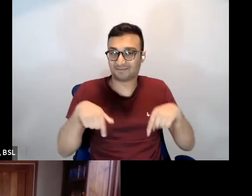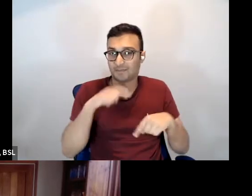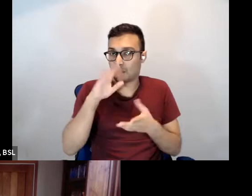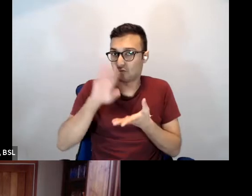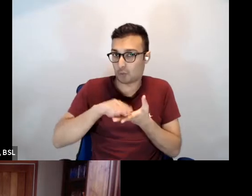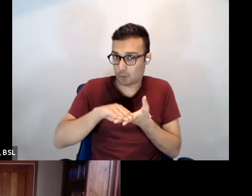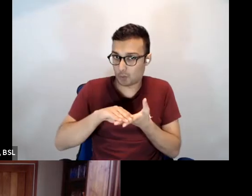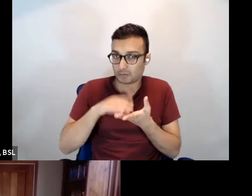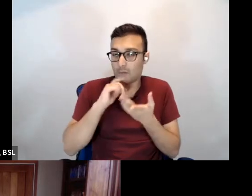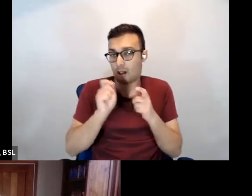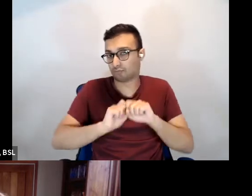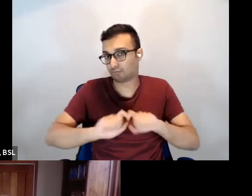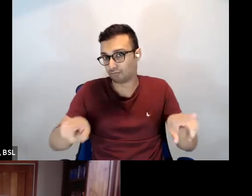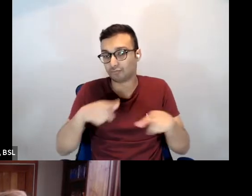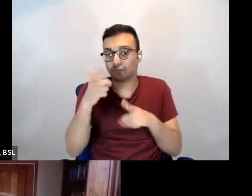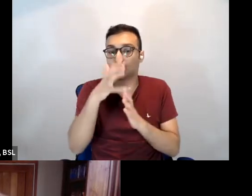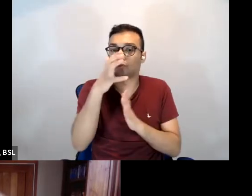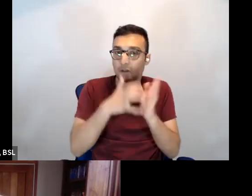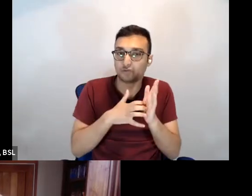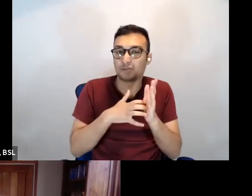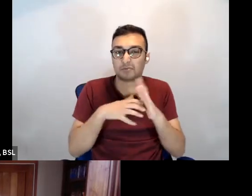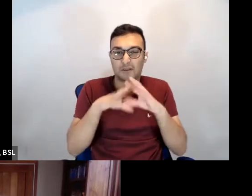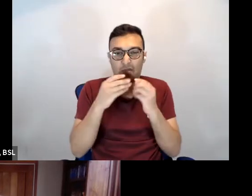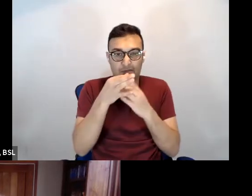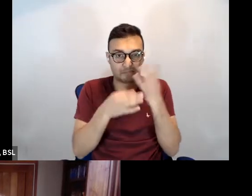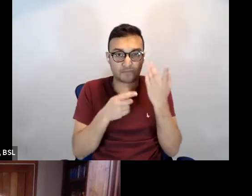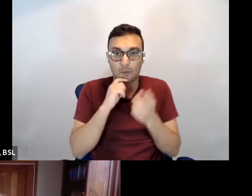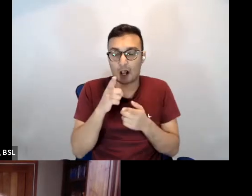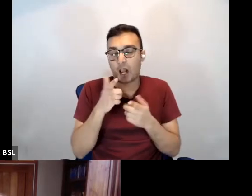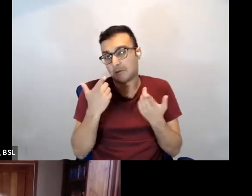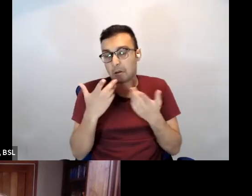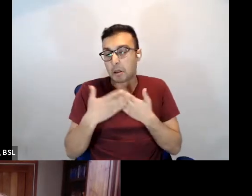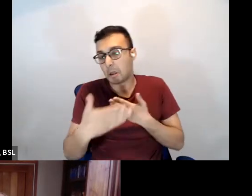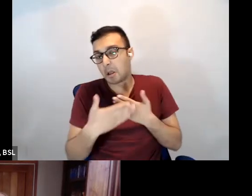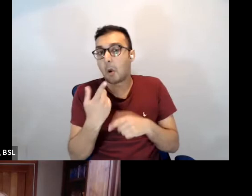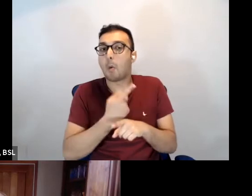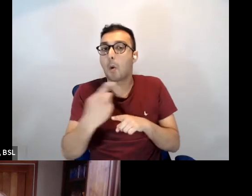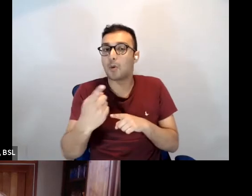transcript available. We will make those available within about a week and send them to you.